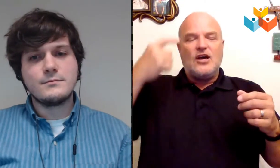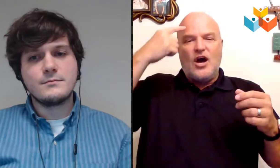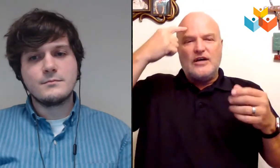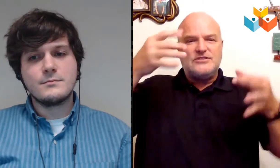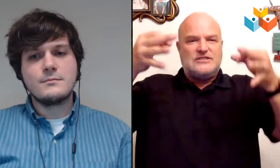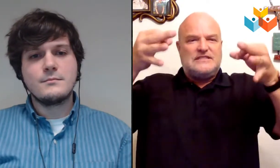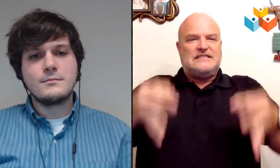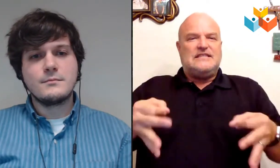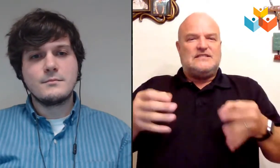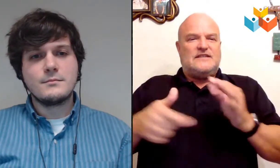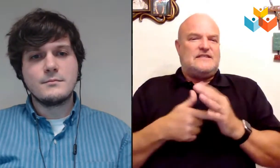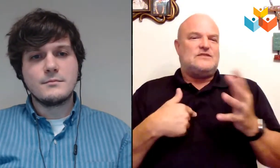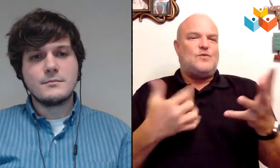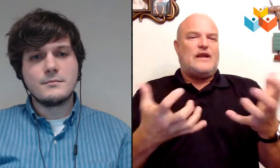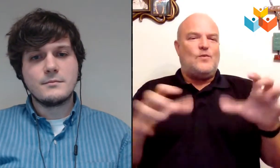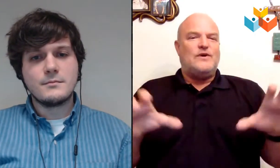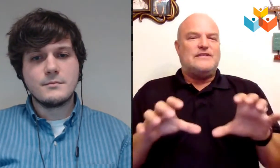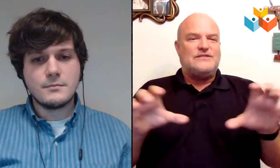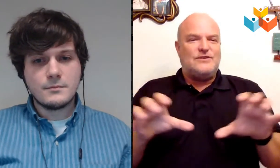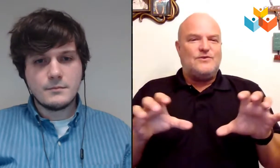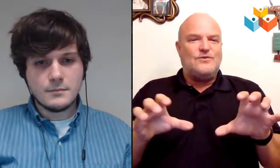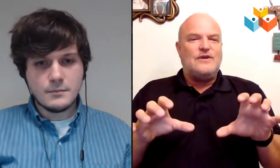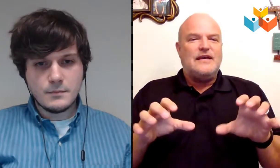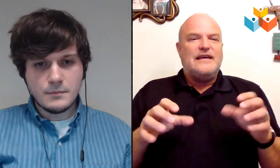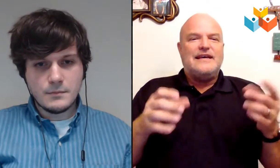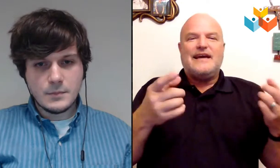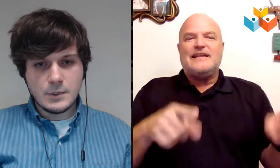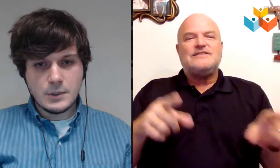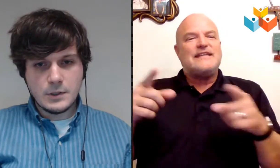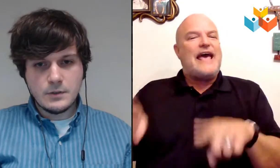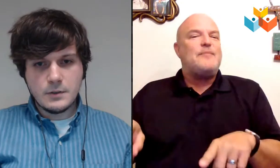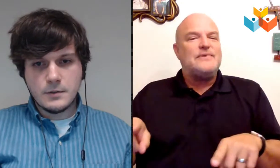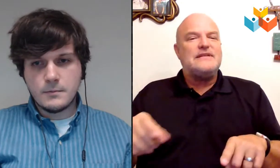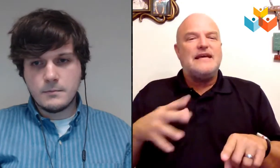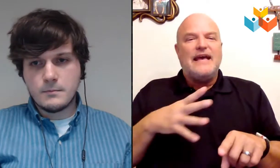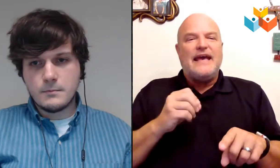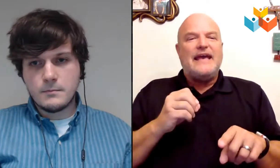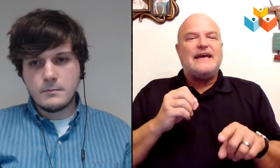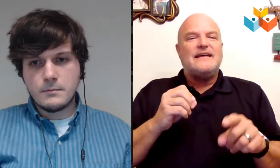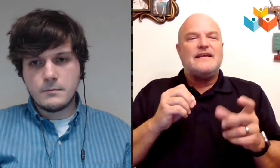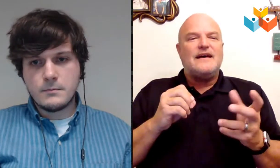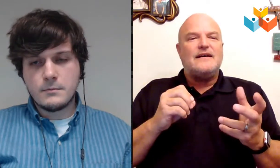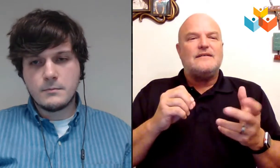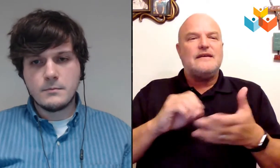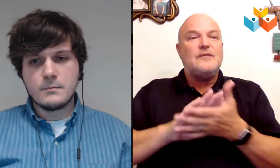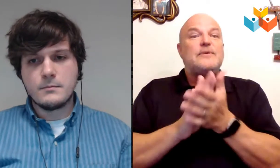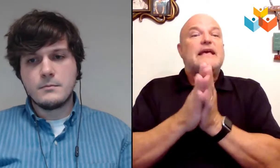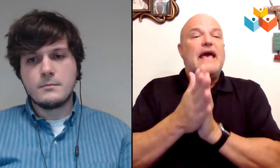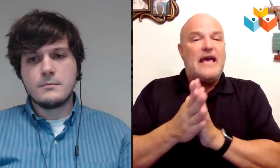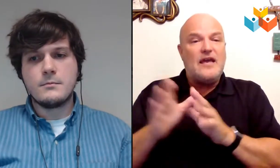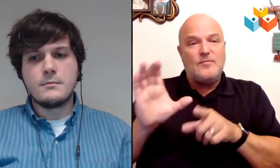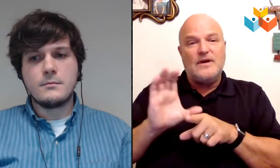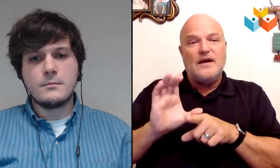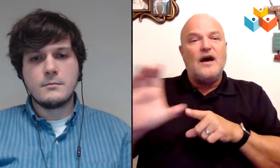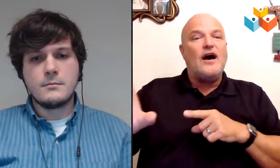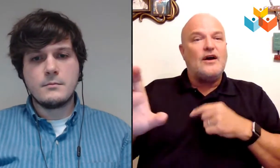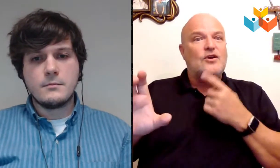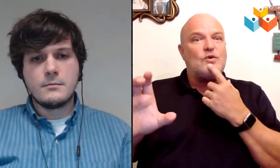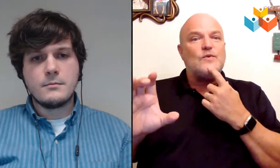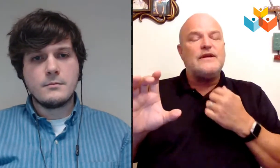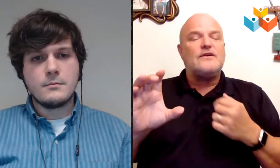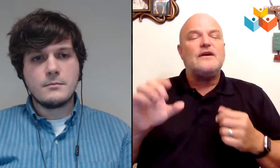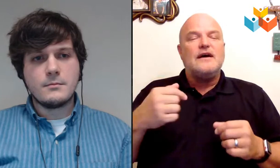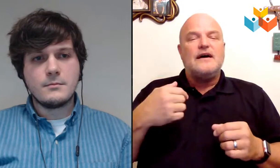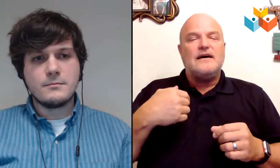a conscious decision. This is what I want to do. It kind of just happened, and it became